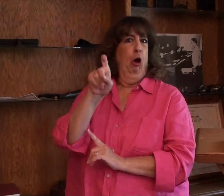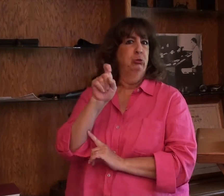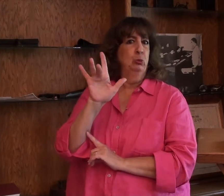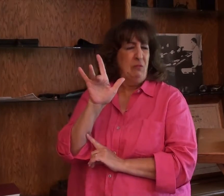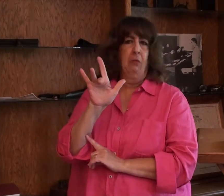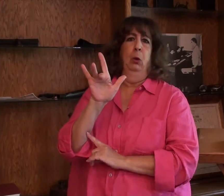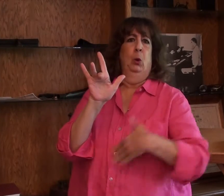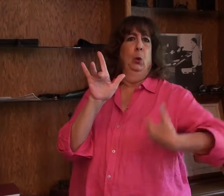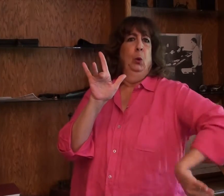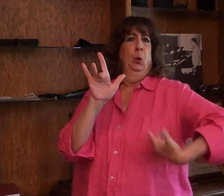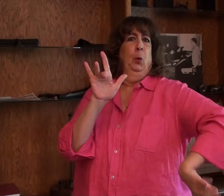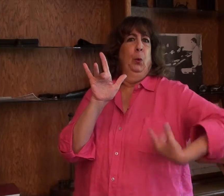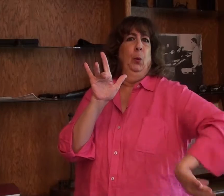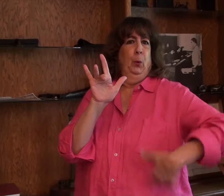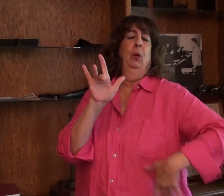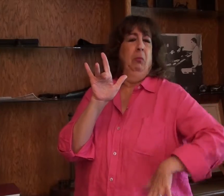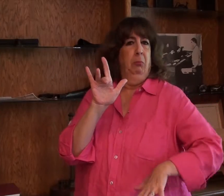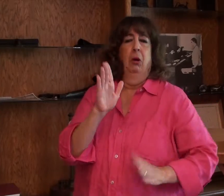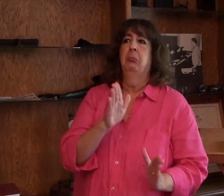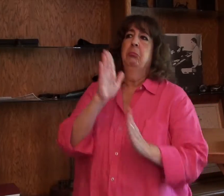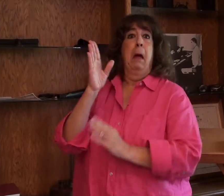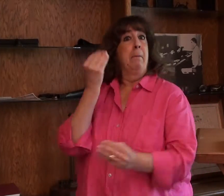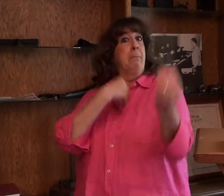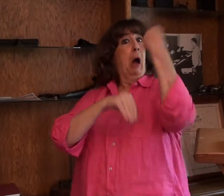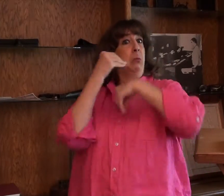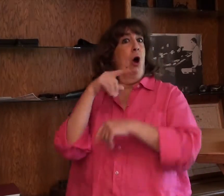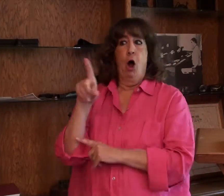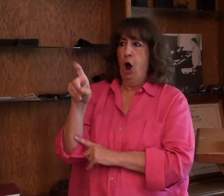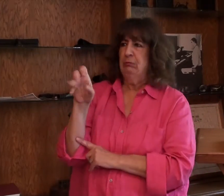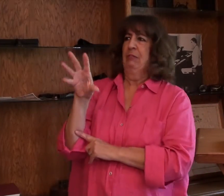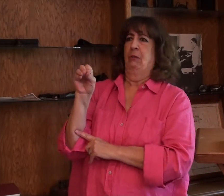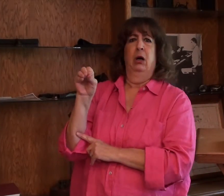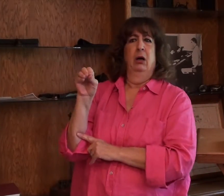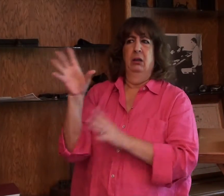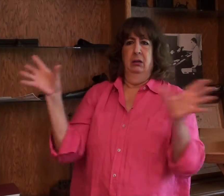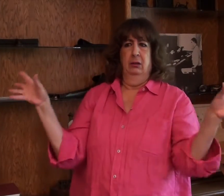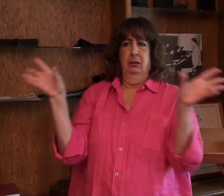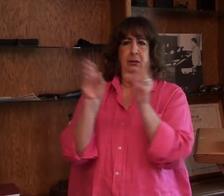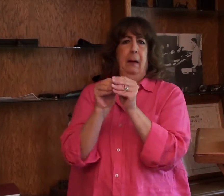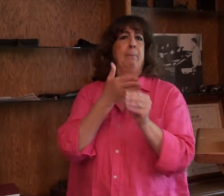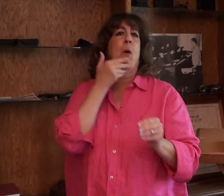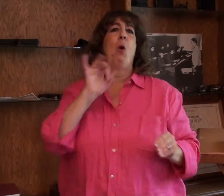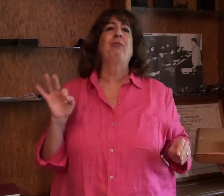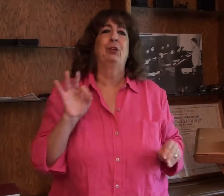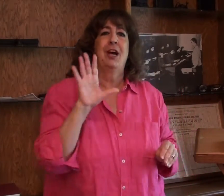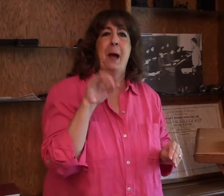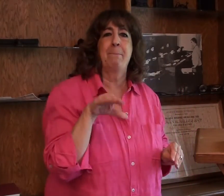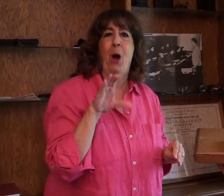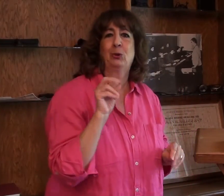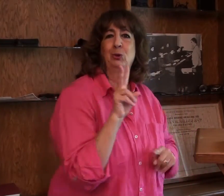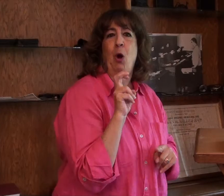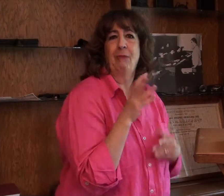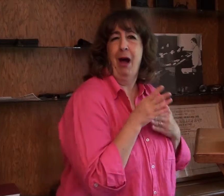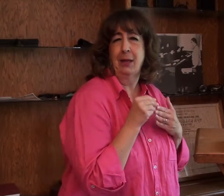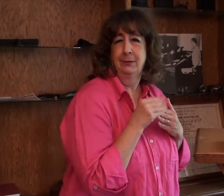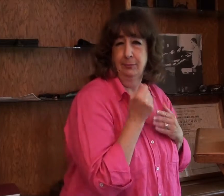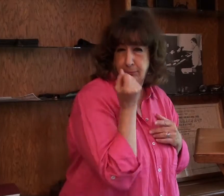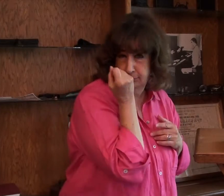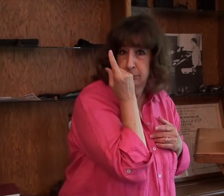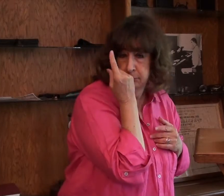you want to go to the city, it will be $125 on Sunday, and then Monday for the banquet, $150. So you're